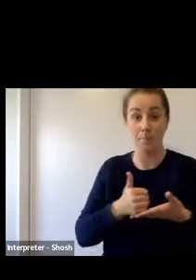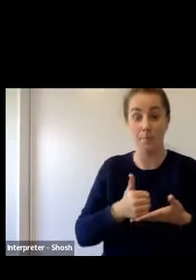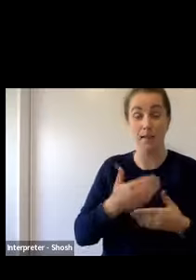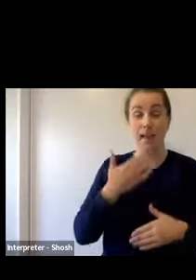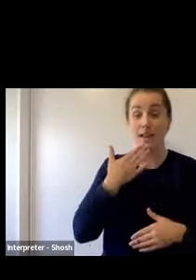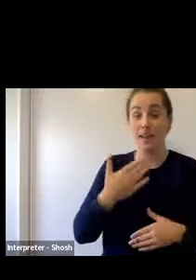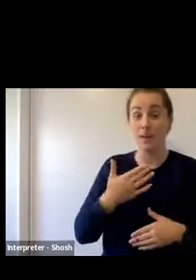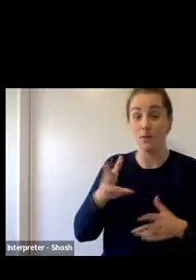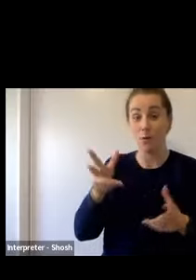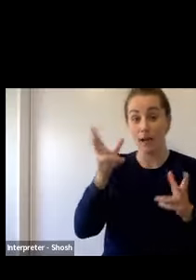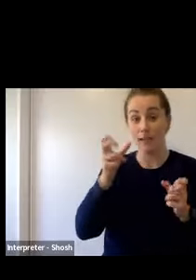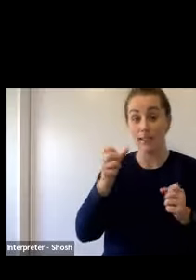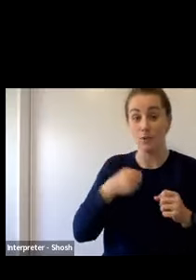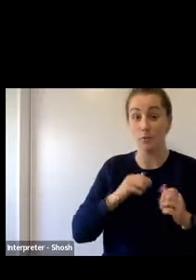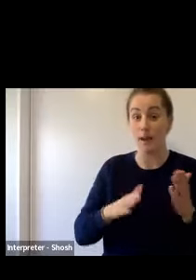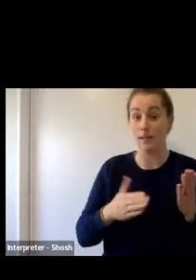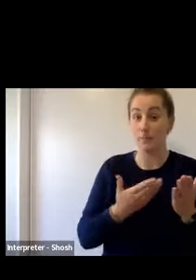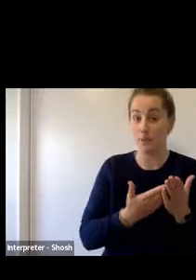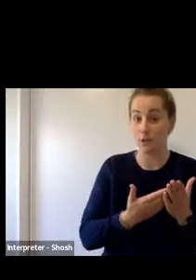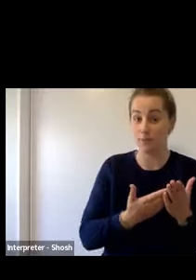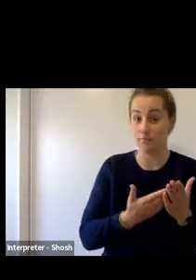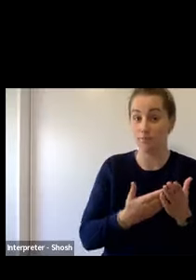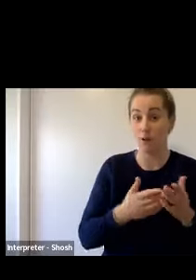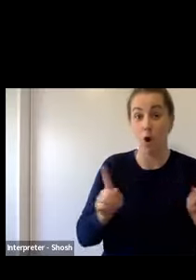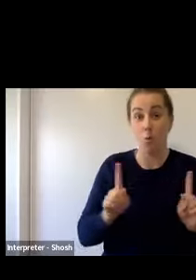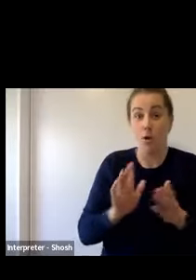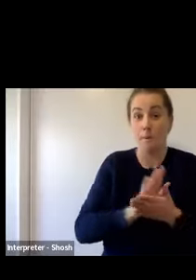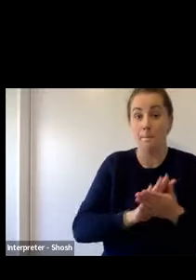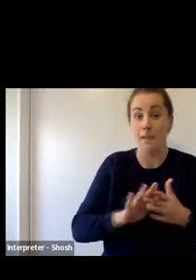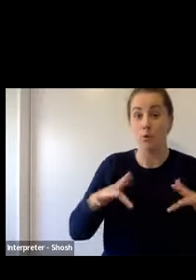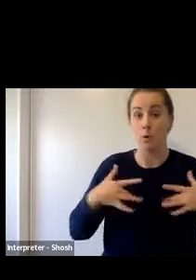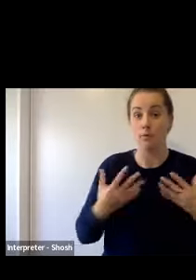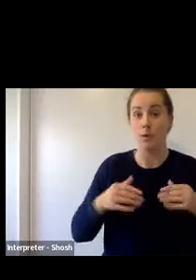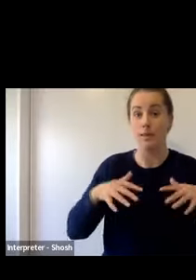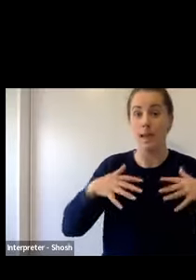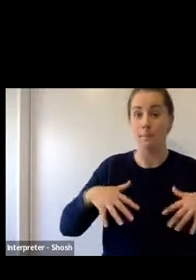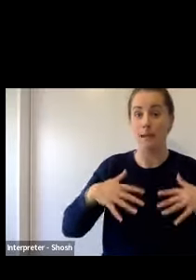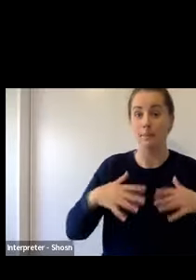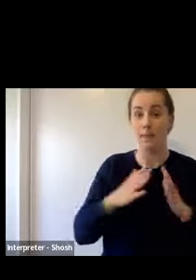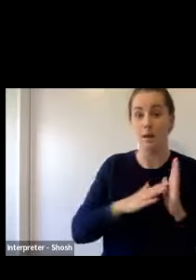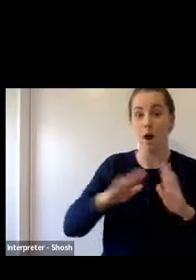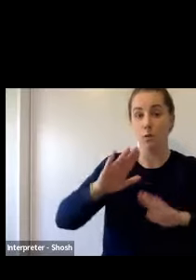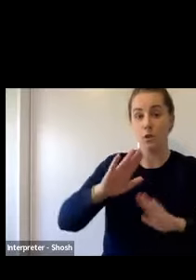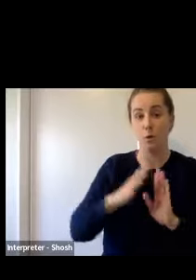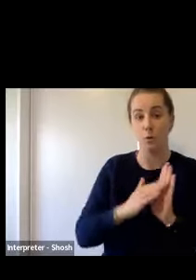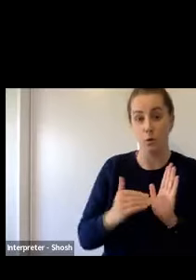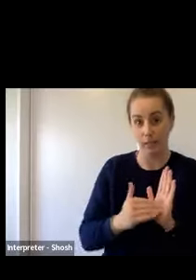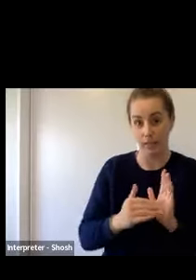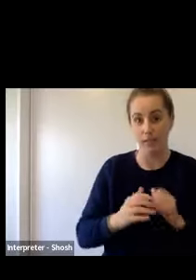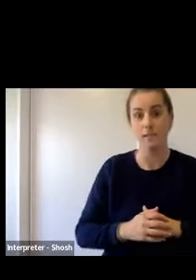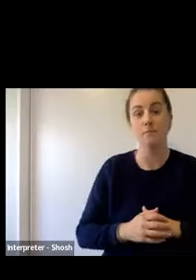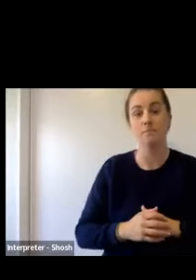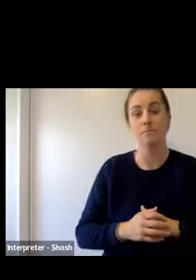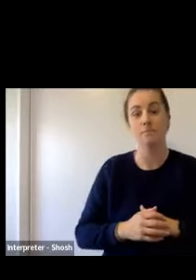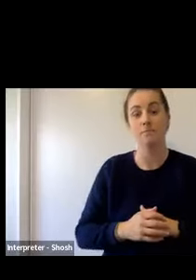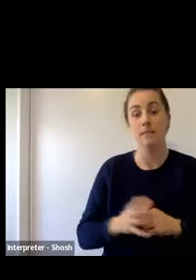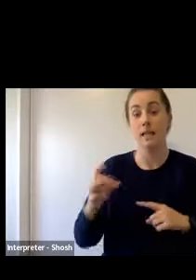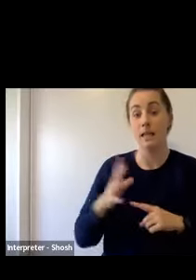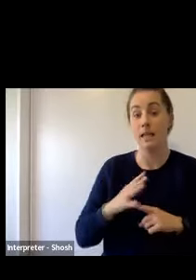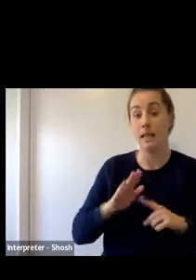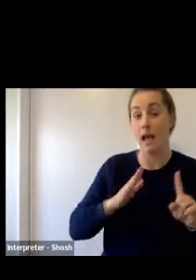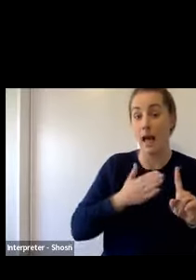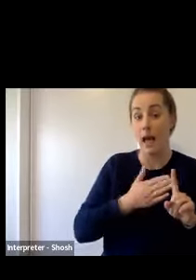you for listening to the submission on what it means to live with epilepsy in Aotearoa, New Zealand. Our key aim